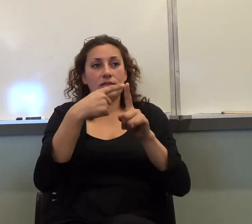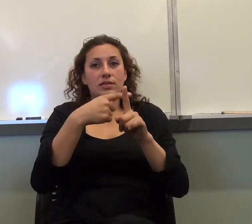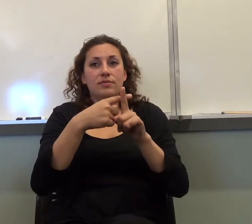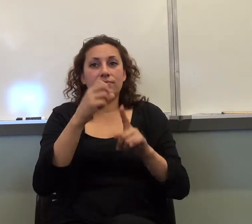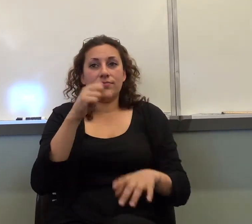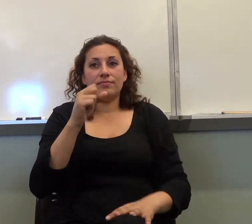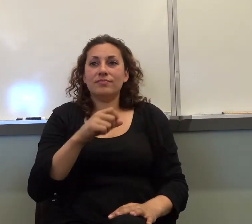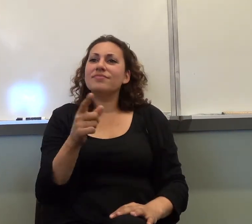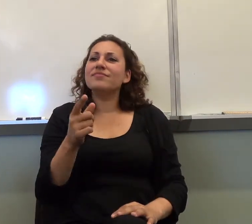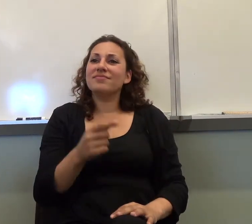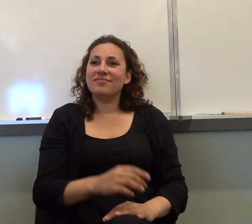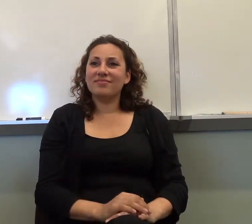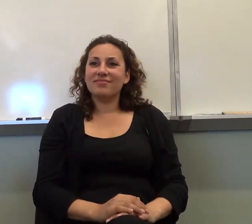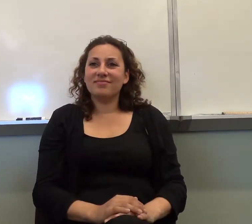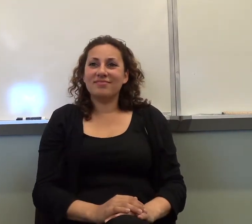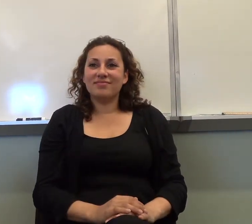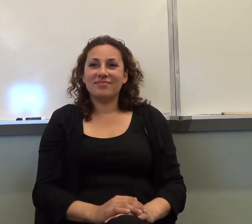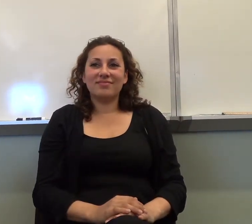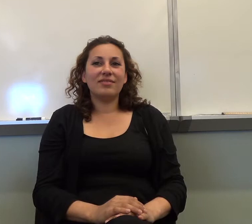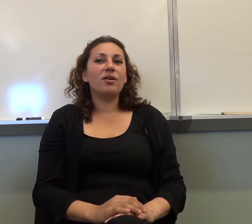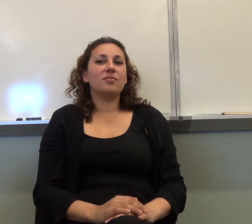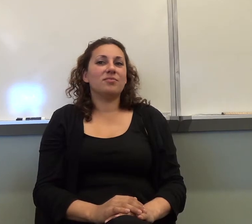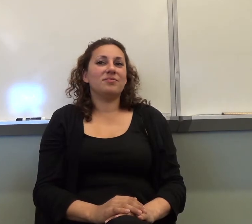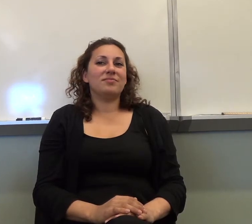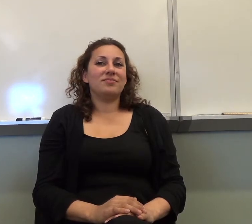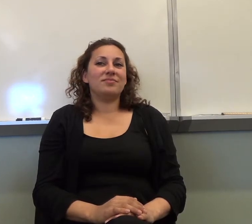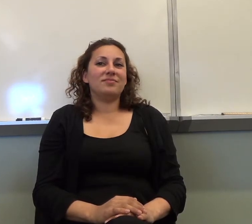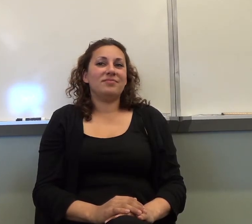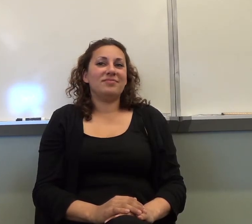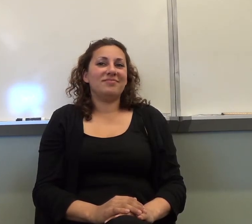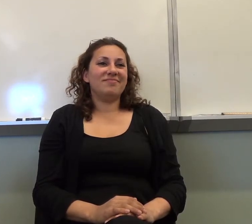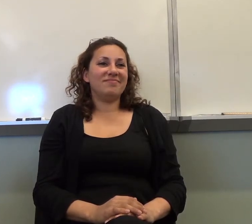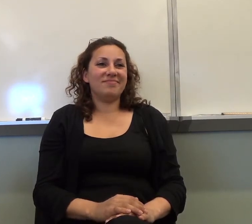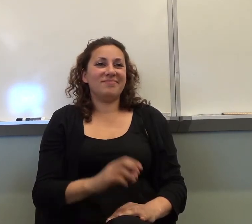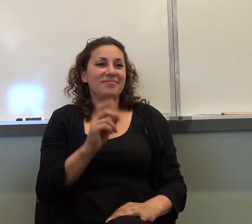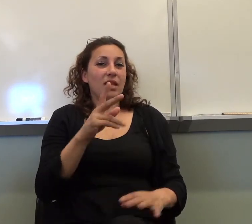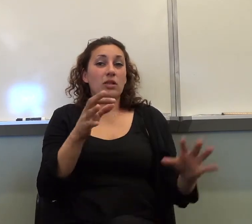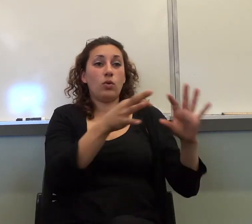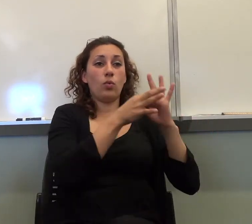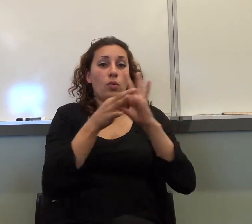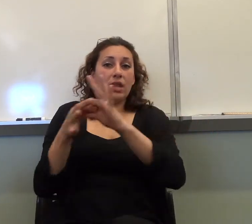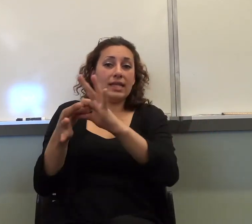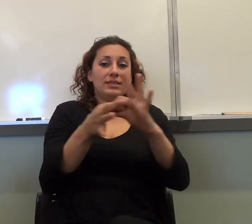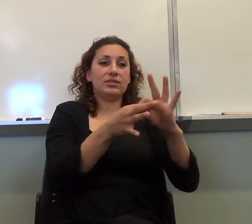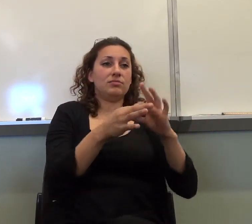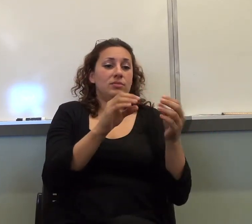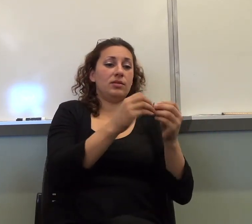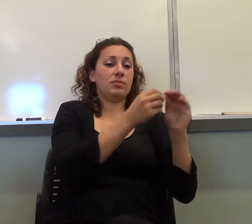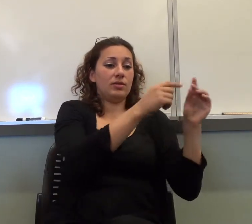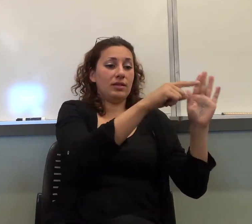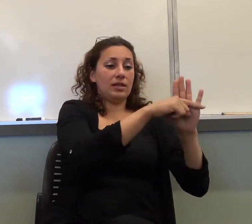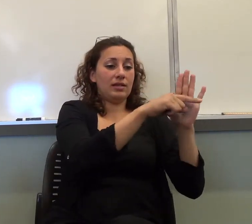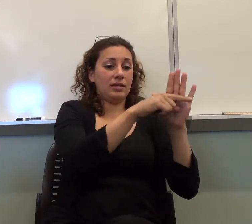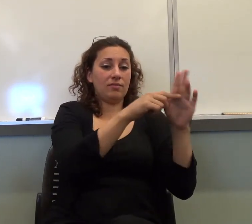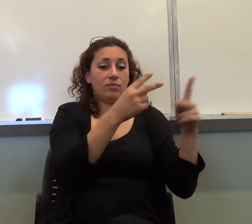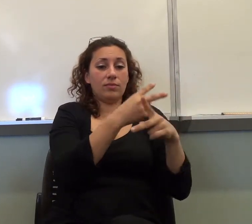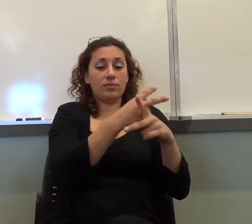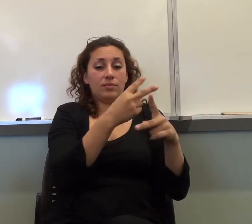All right, the pattern looks like this. It's a relationship between the number of negatives you're multiplying together and whether